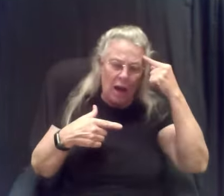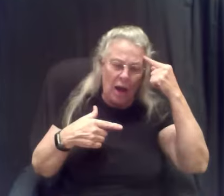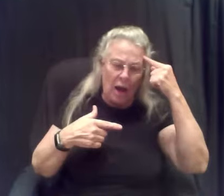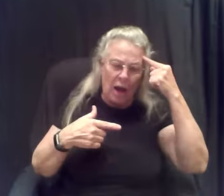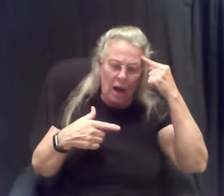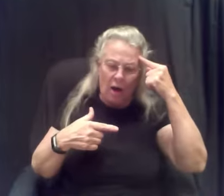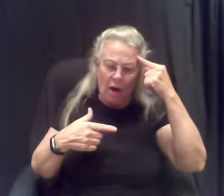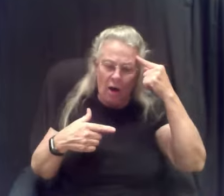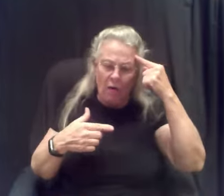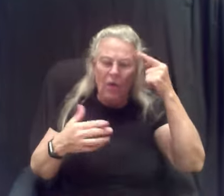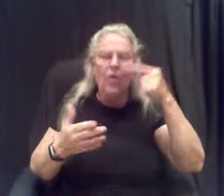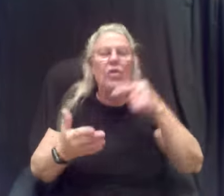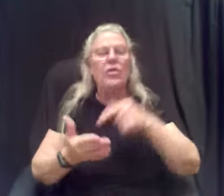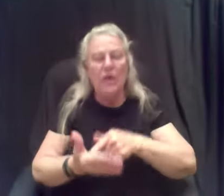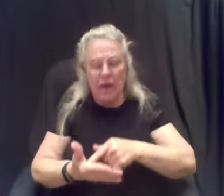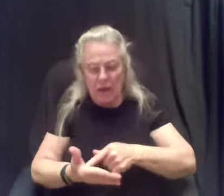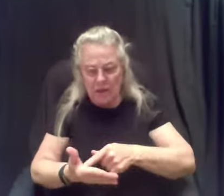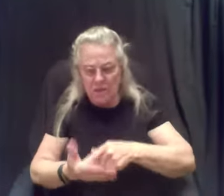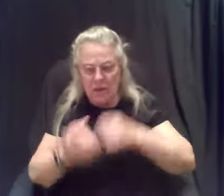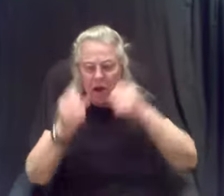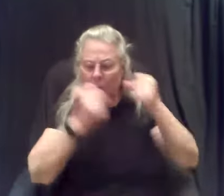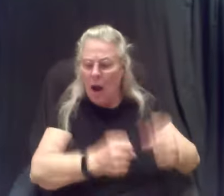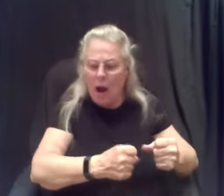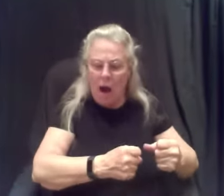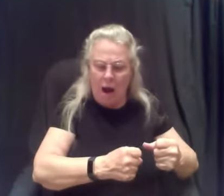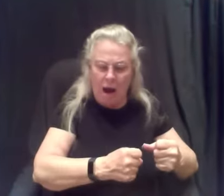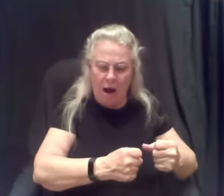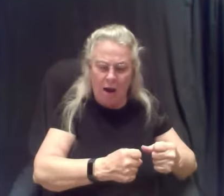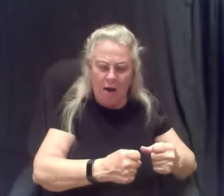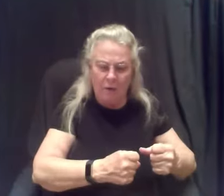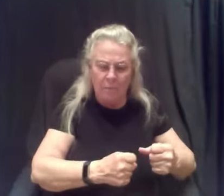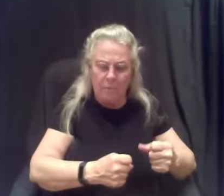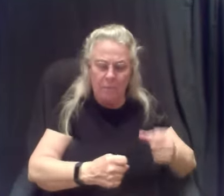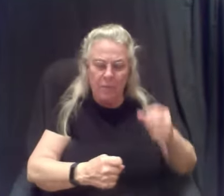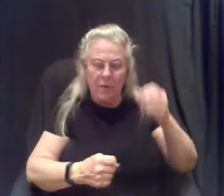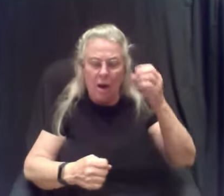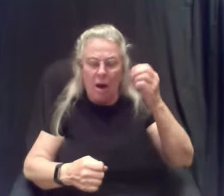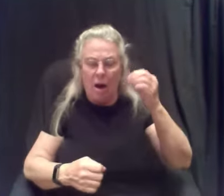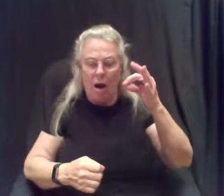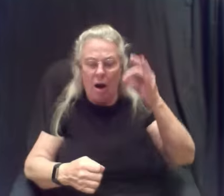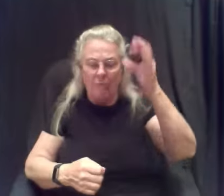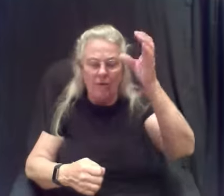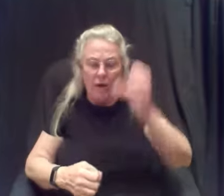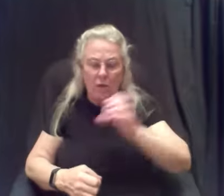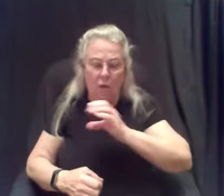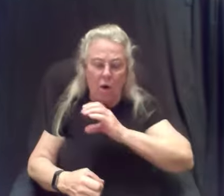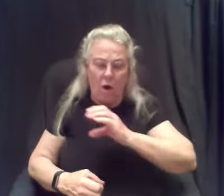This the power of the cross,